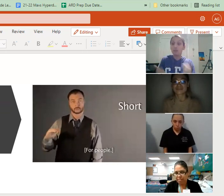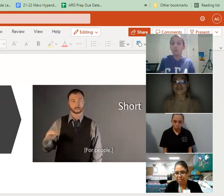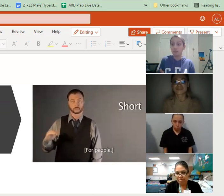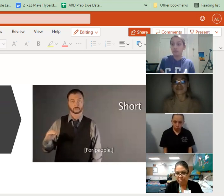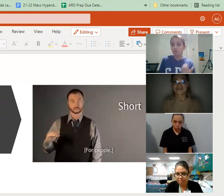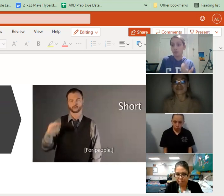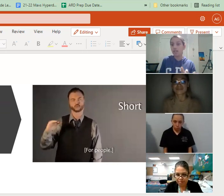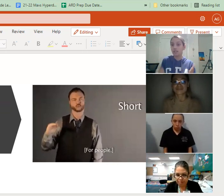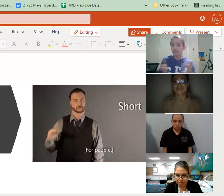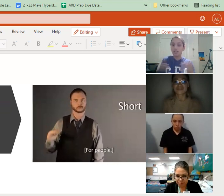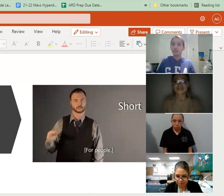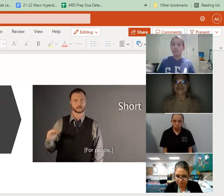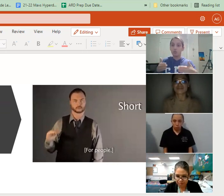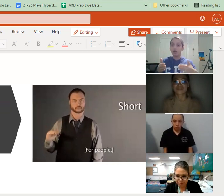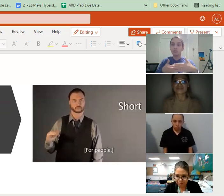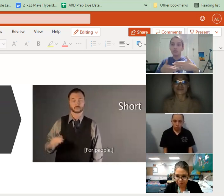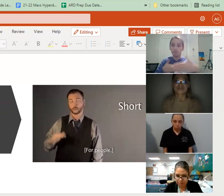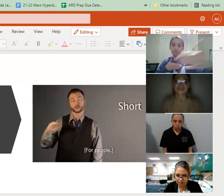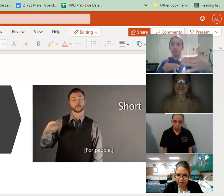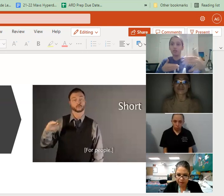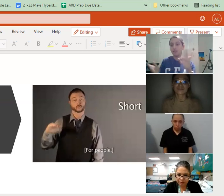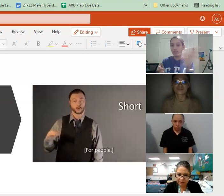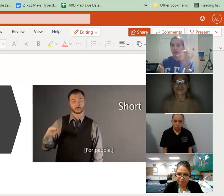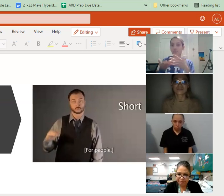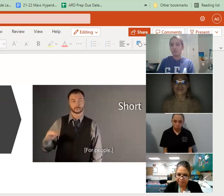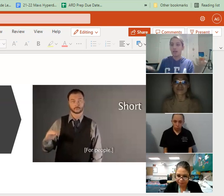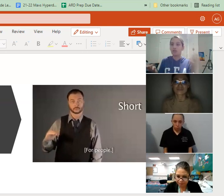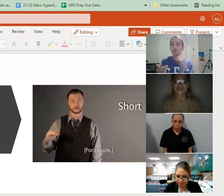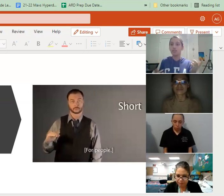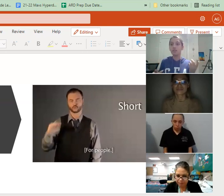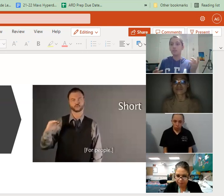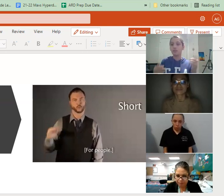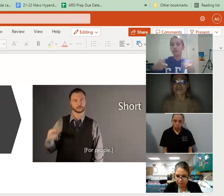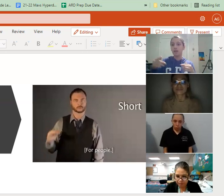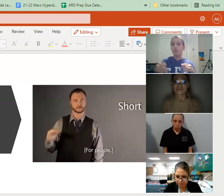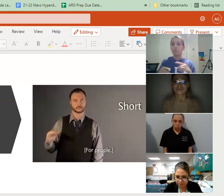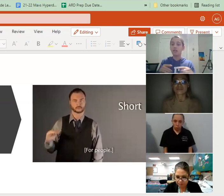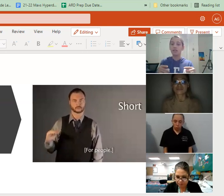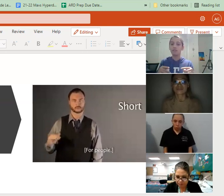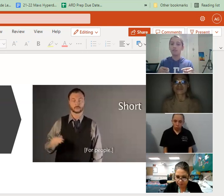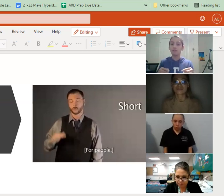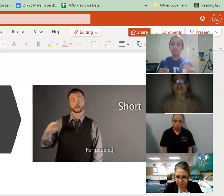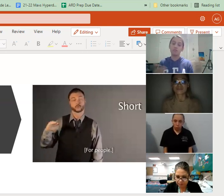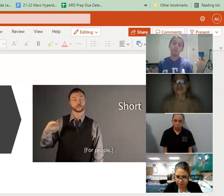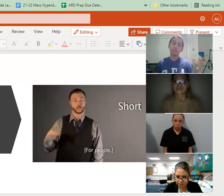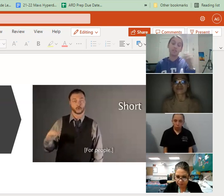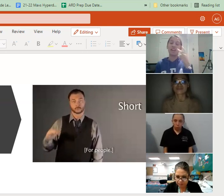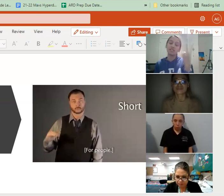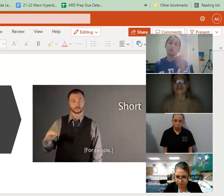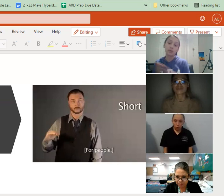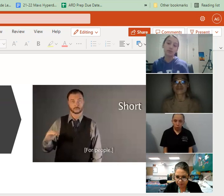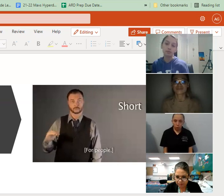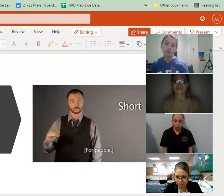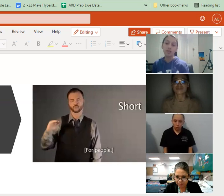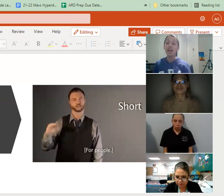flat shape, right? Like length and width could be the same thing really. But yeah,